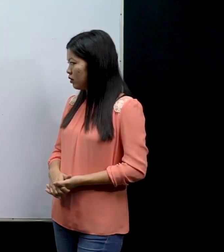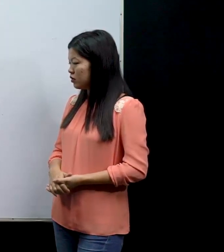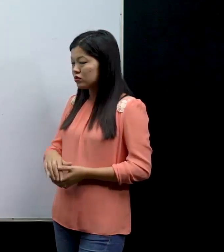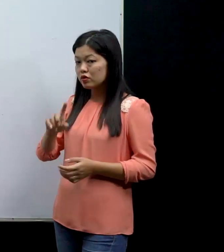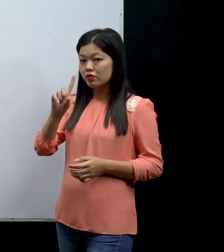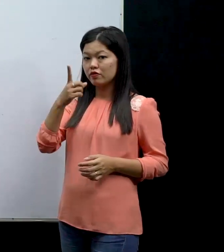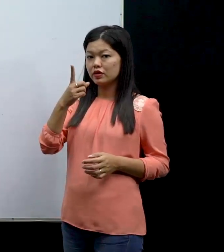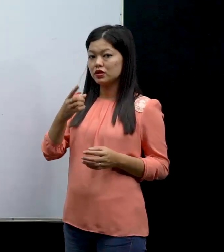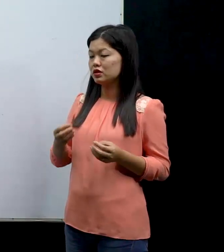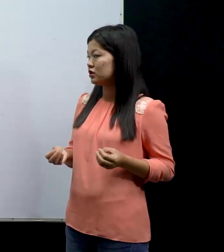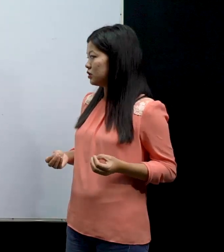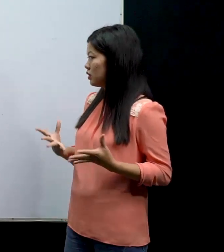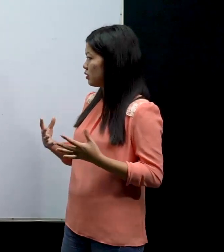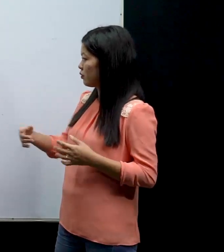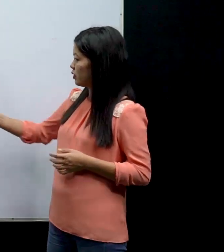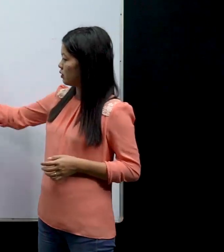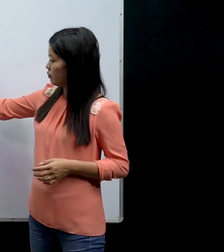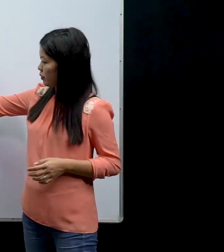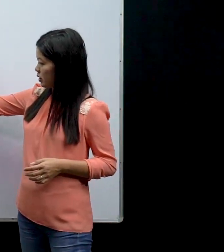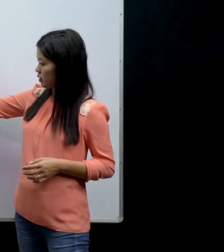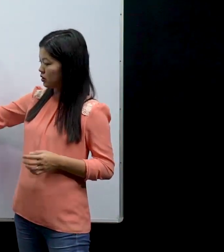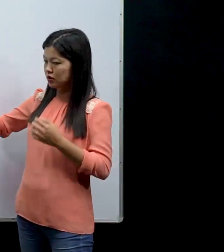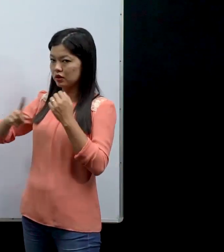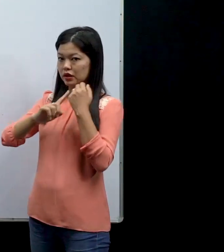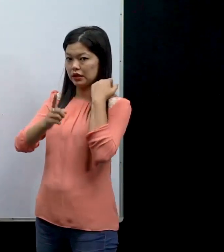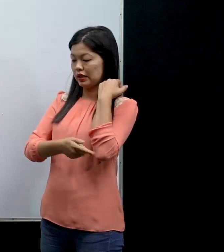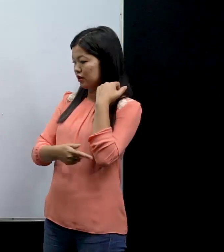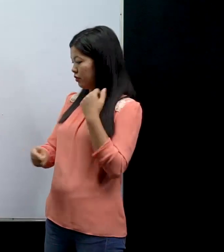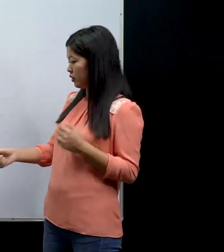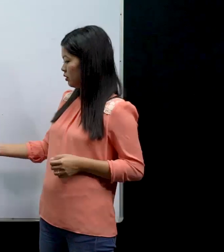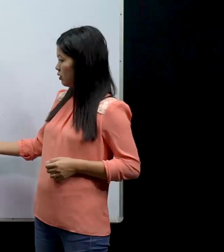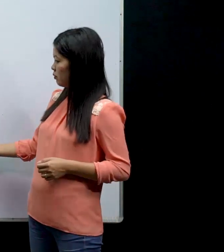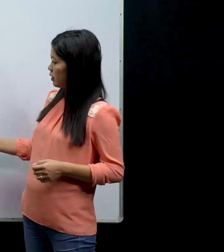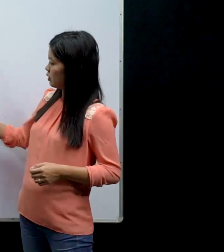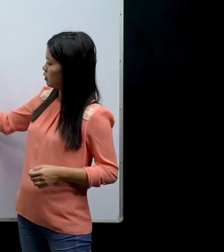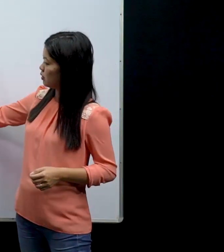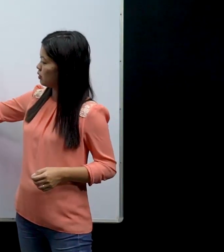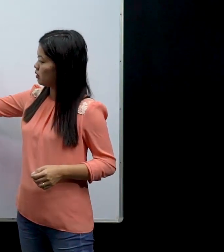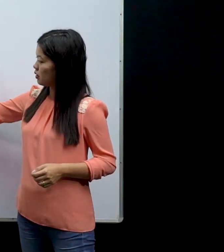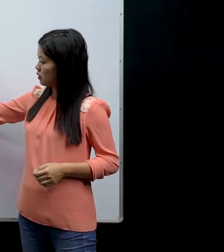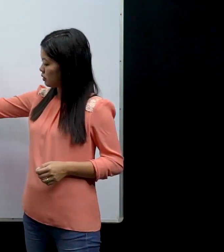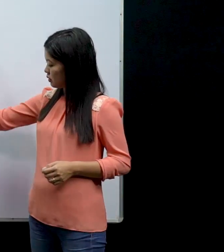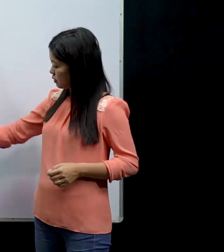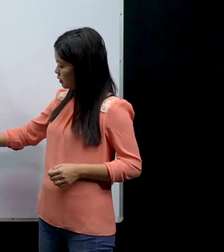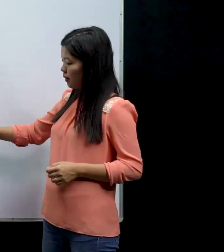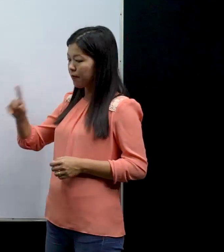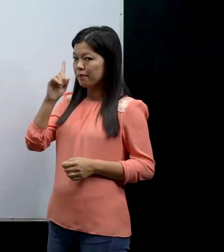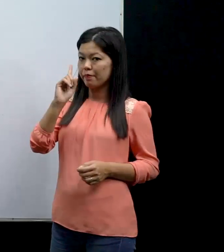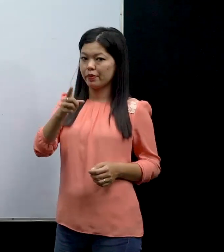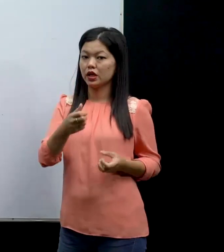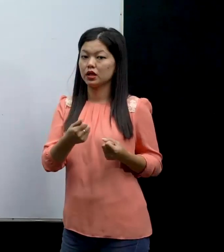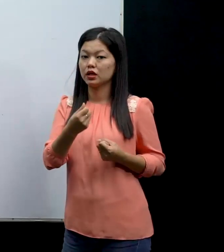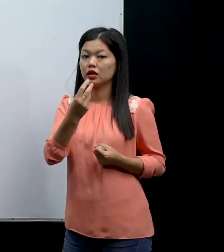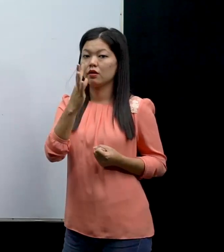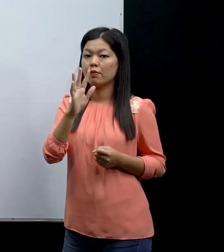non-metal, okay? So you should keep two things in mind, students. That is, we should always start with a metal and then followed